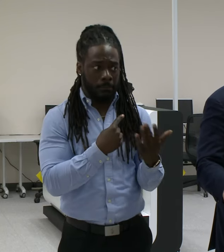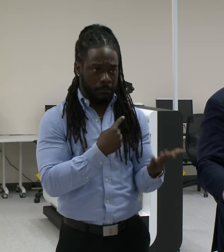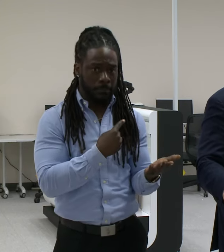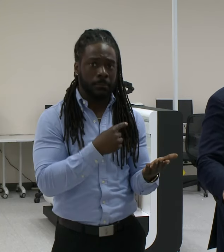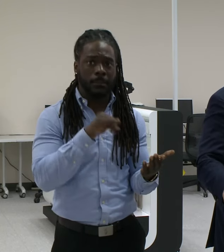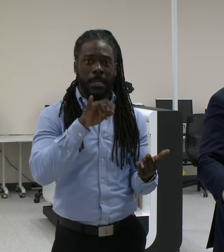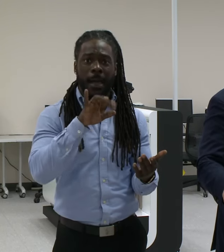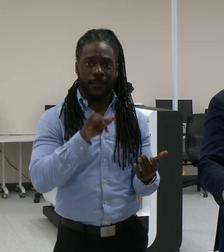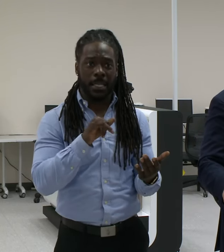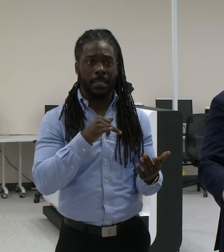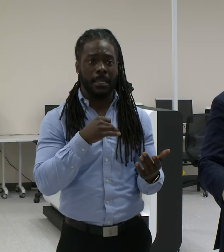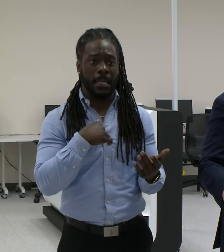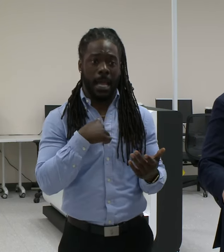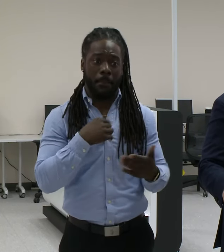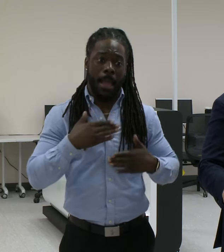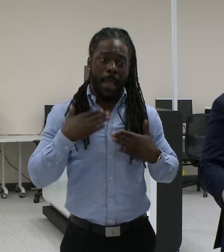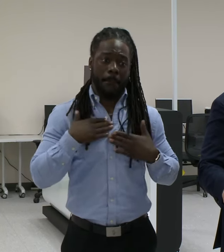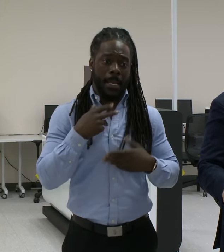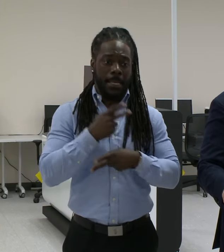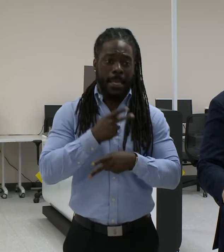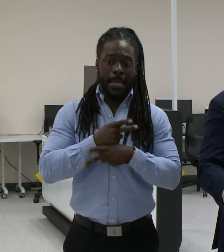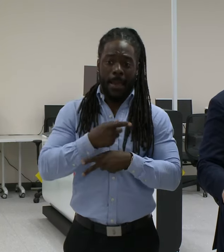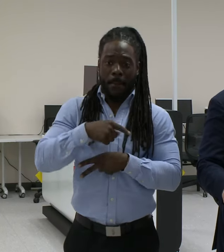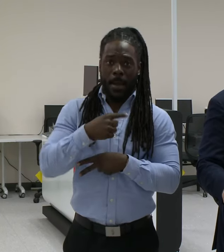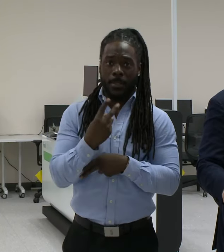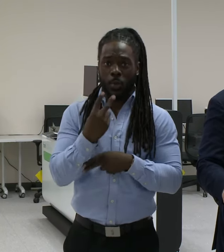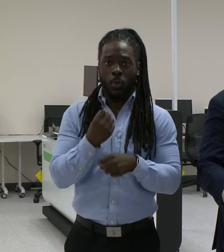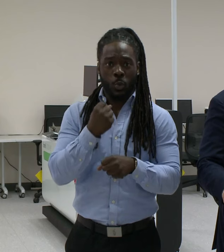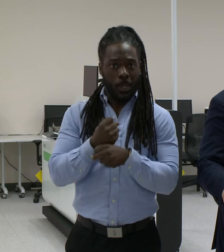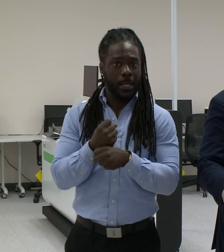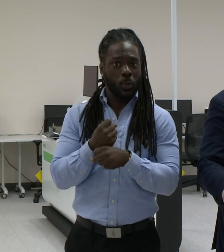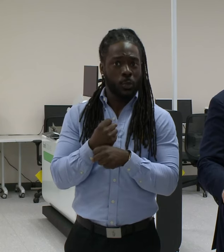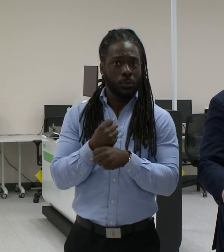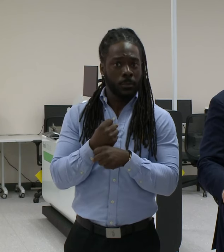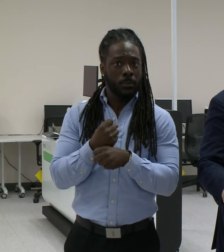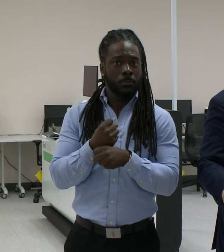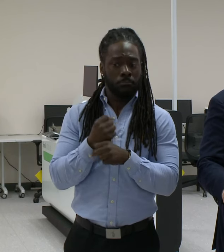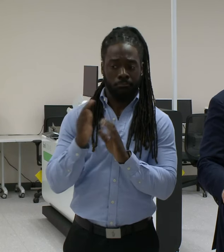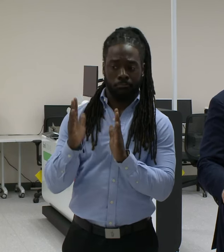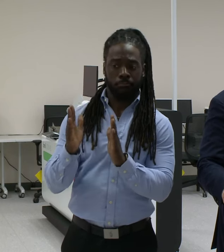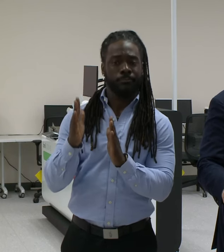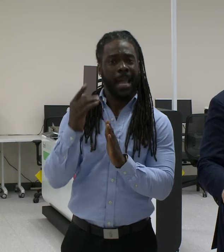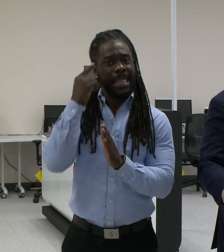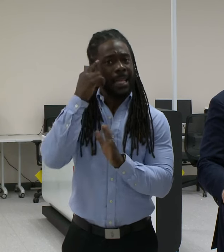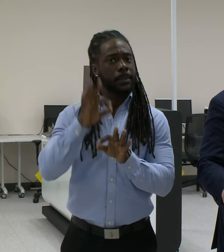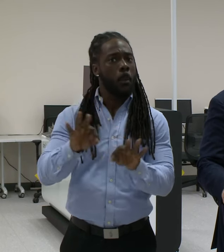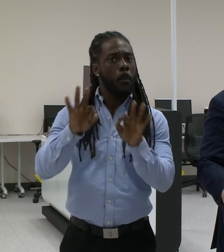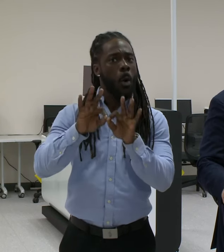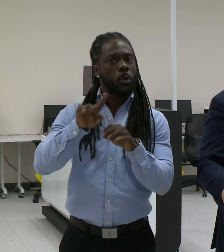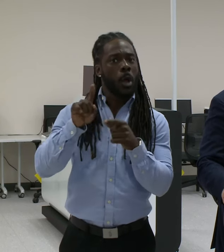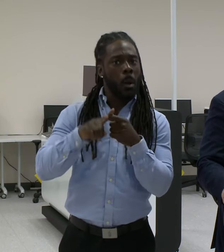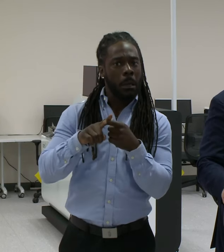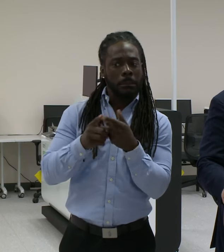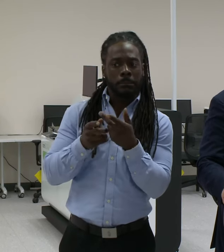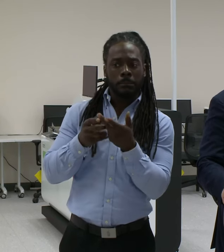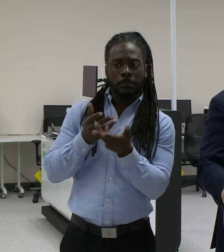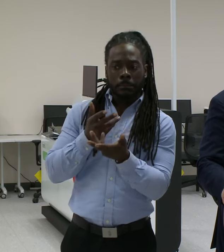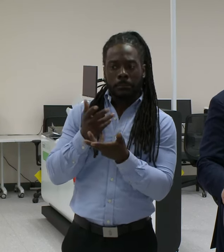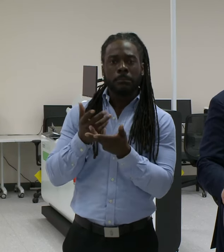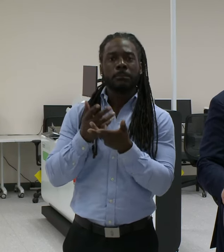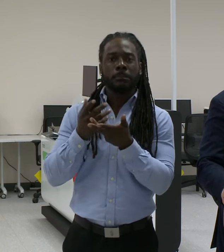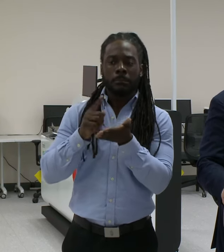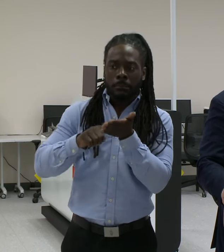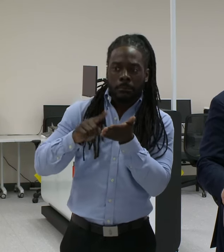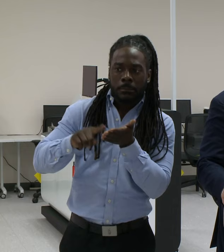they only kept a two-year, they kept this at a two-year sunset. I think it's important that when you're dealing with surveillance programs,